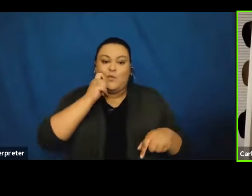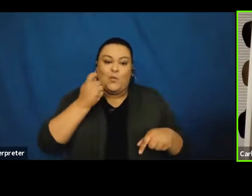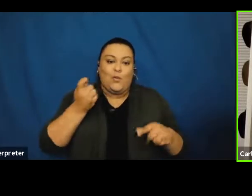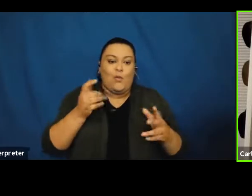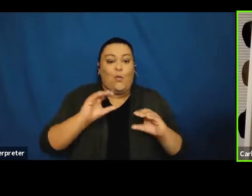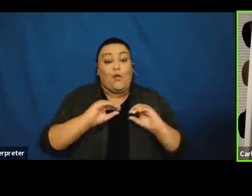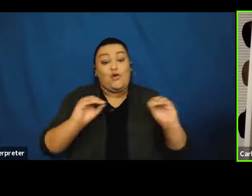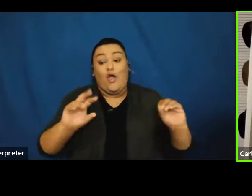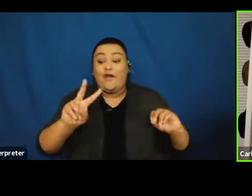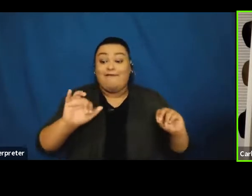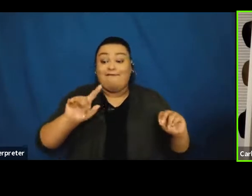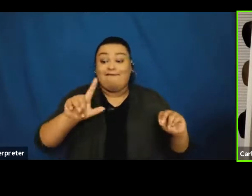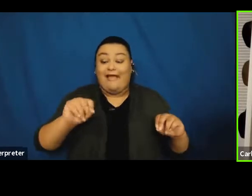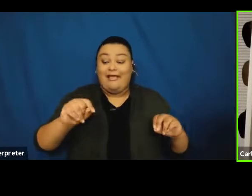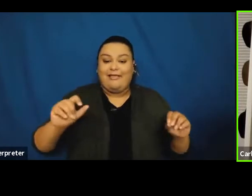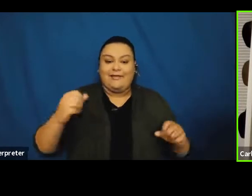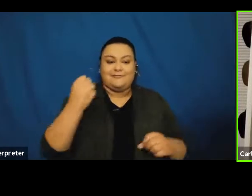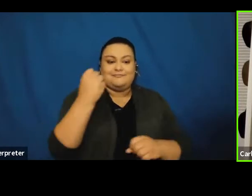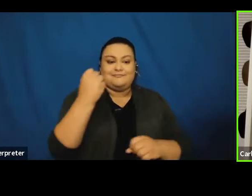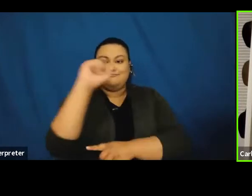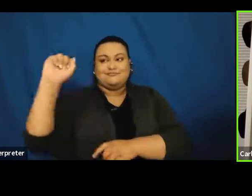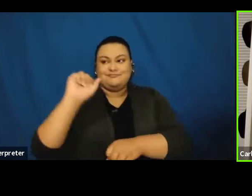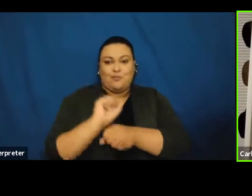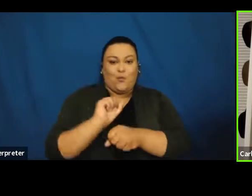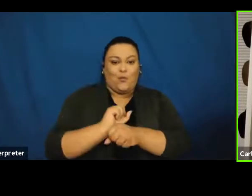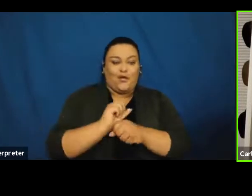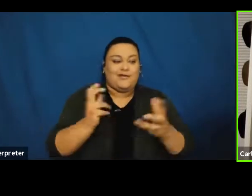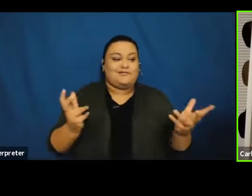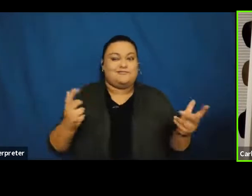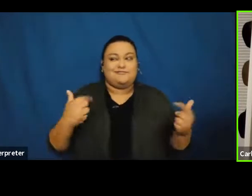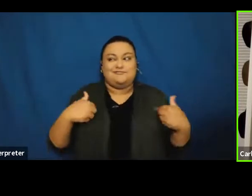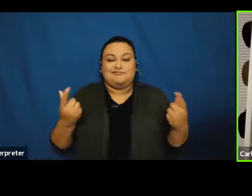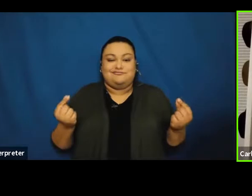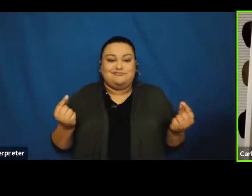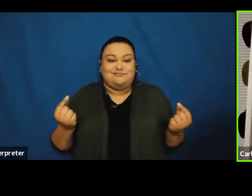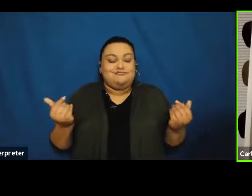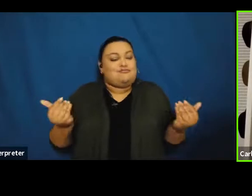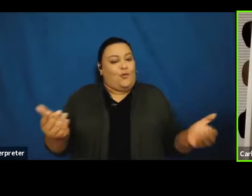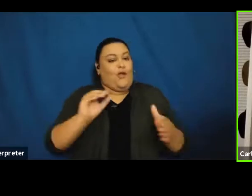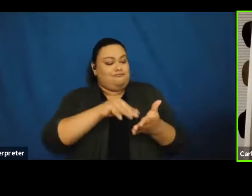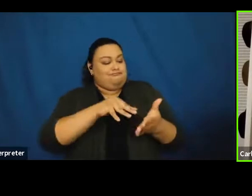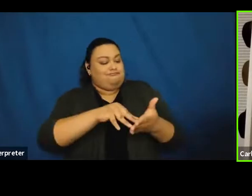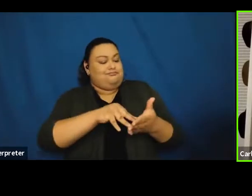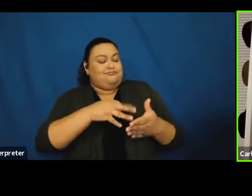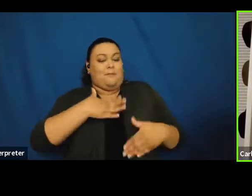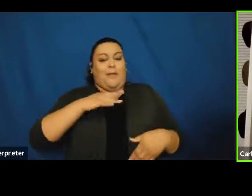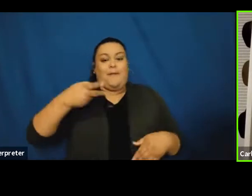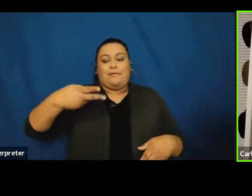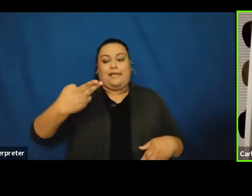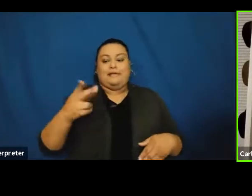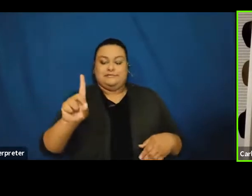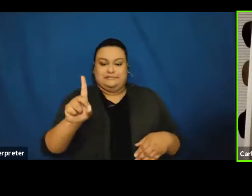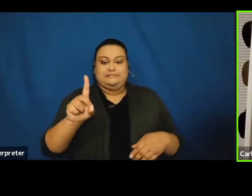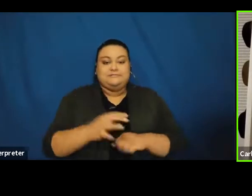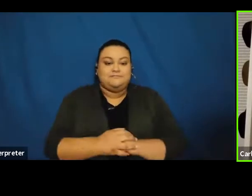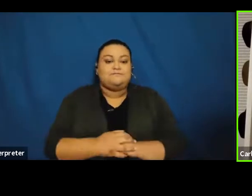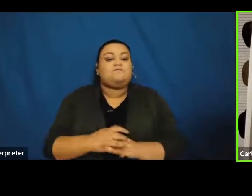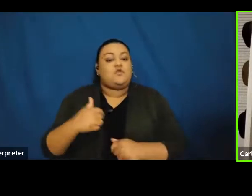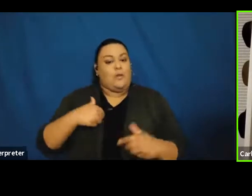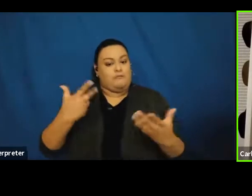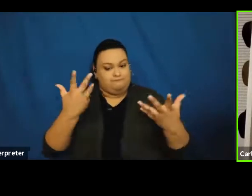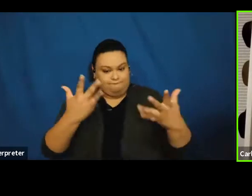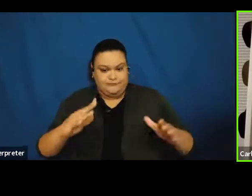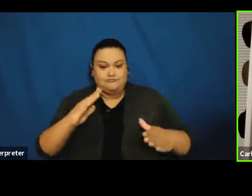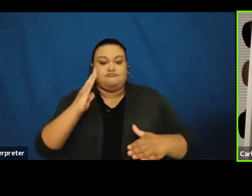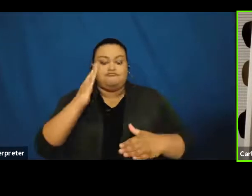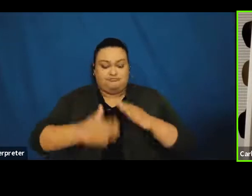nonviolent activism. So I said, I might as well study for my PhD, and I did that. And so that helped out. I got it done. It took